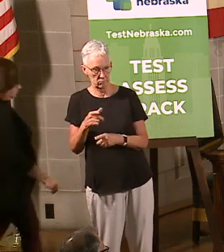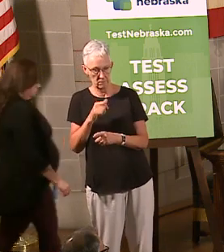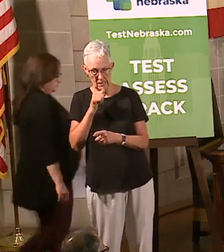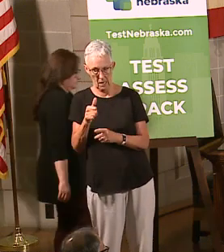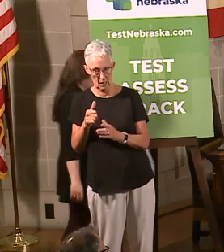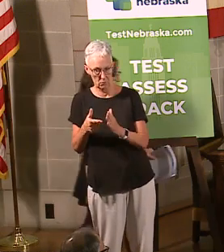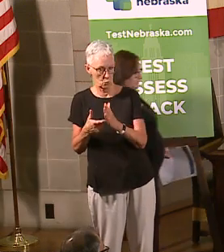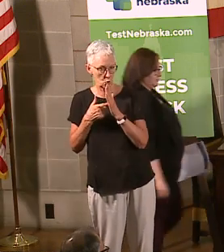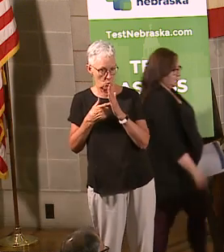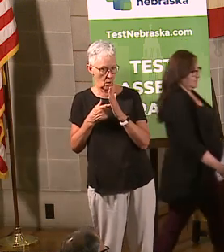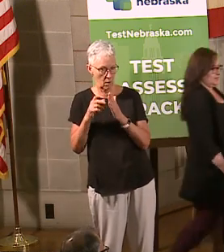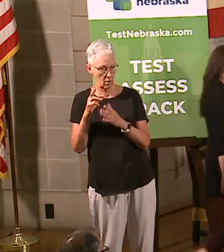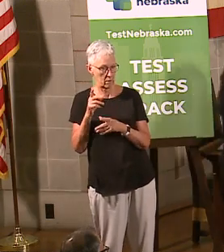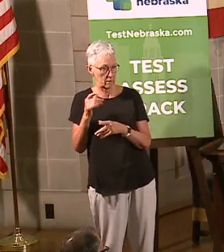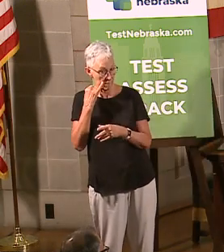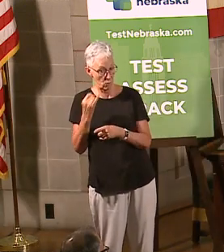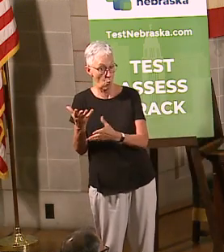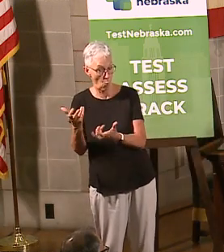facility.